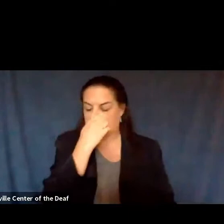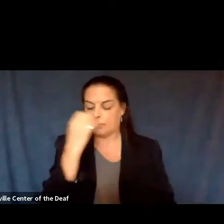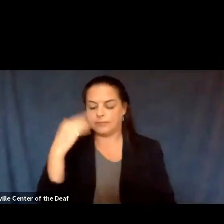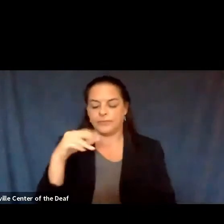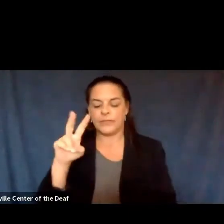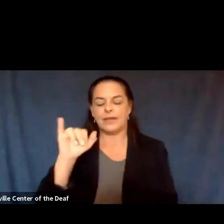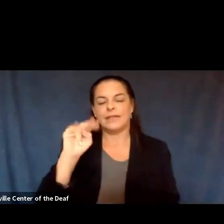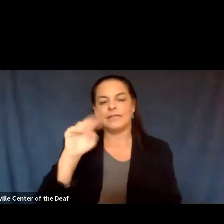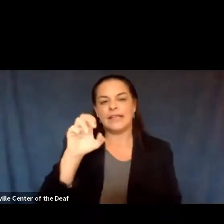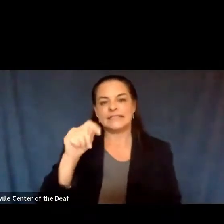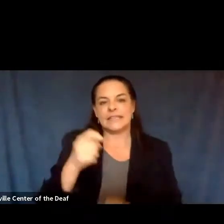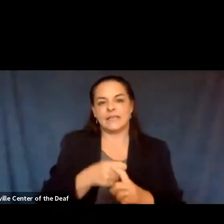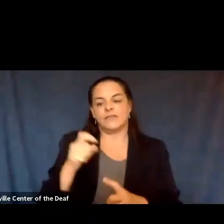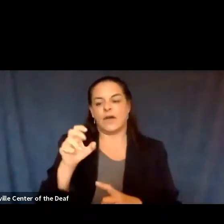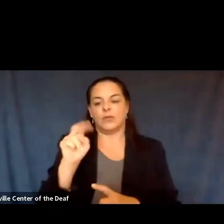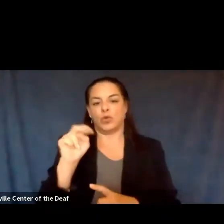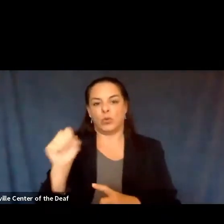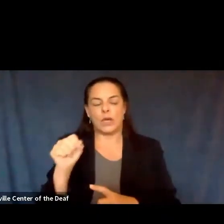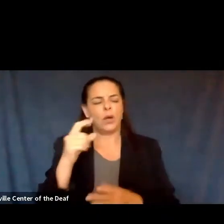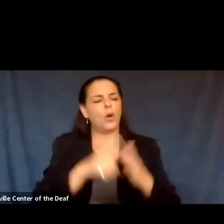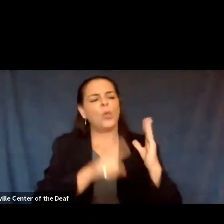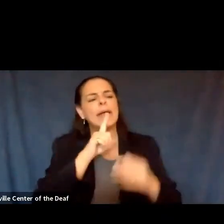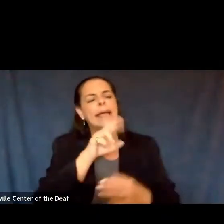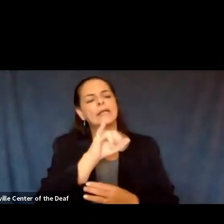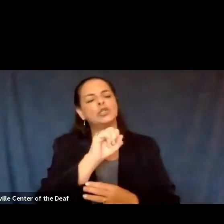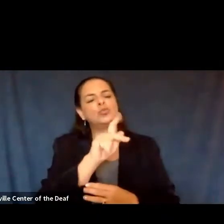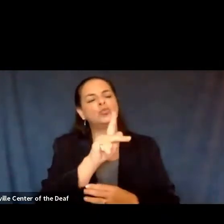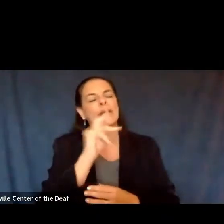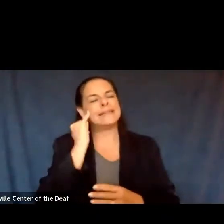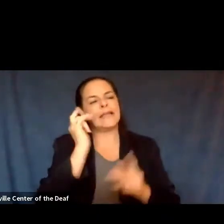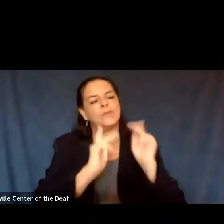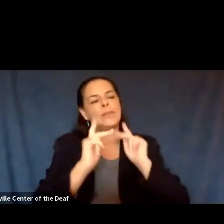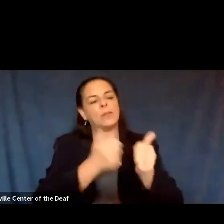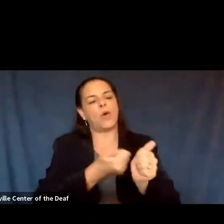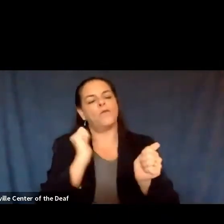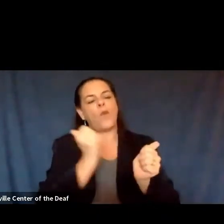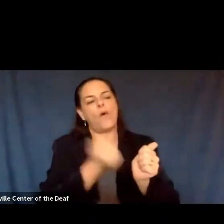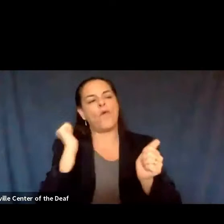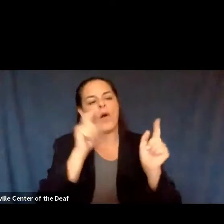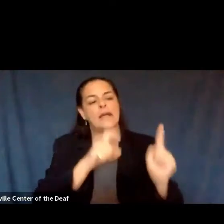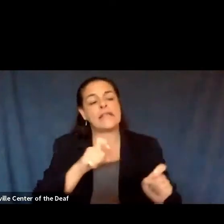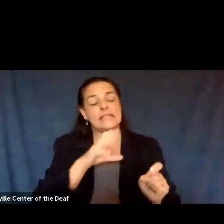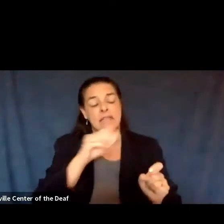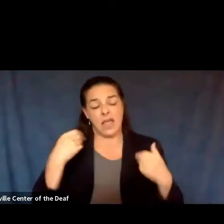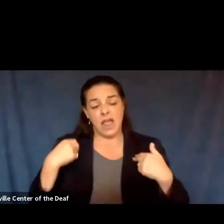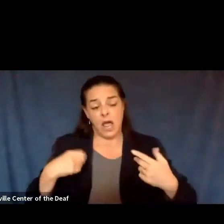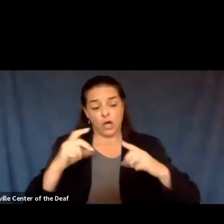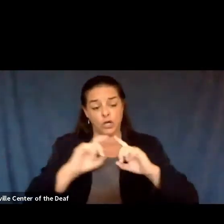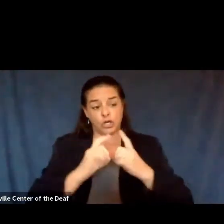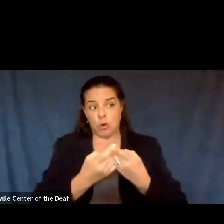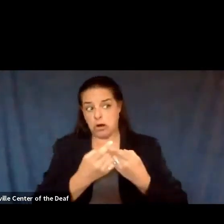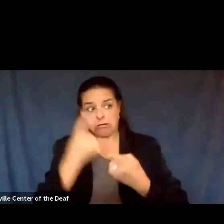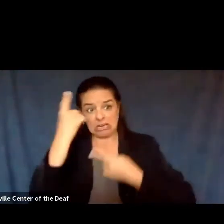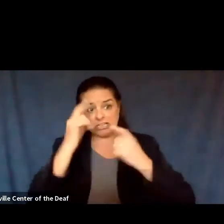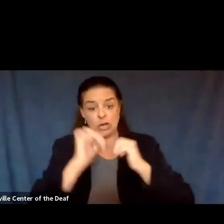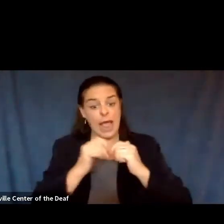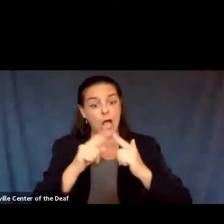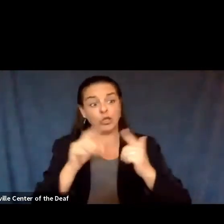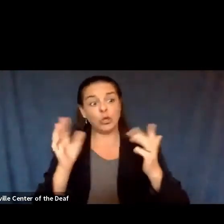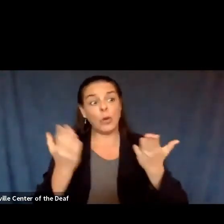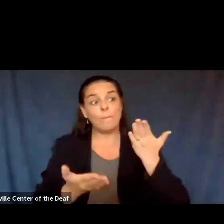Vincent with the Sentinel, what do we risk when people avoid testing, and has the health department considered ways to incentivize